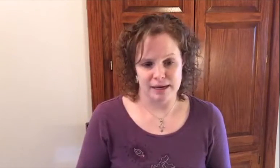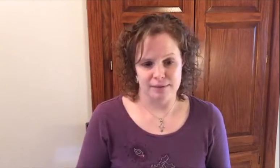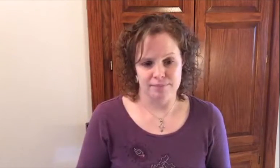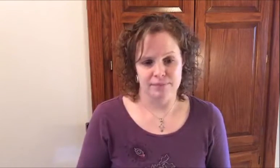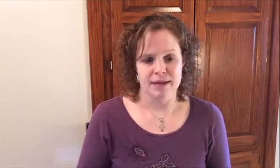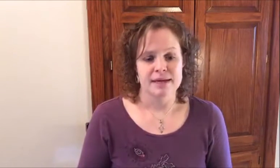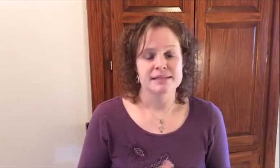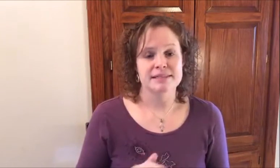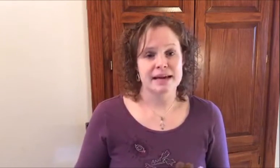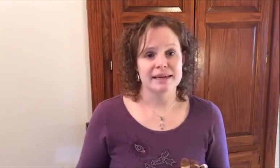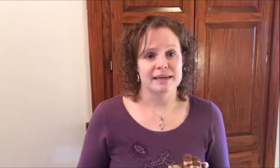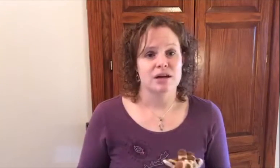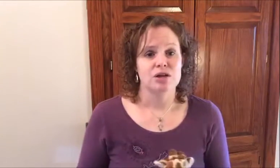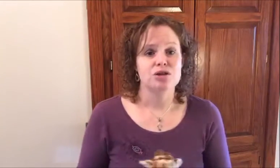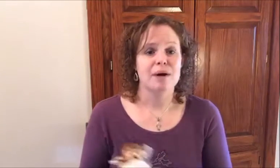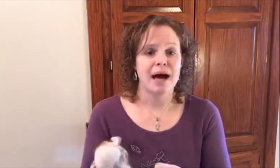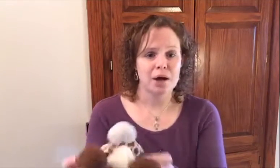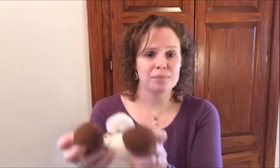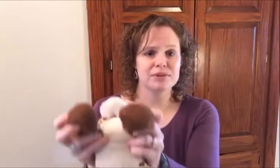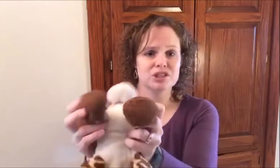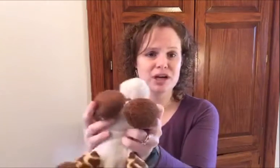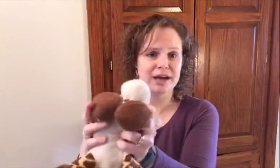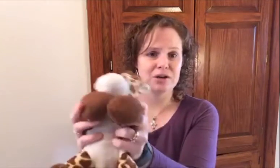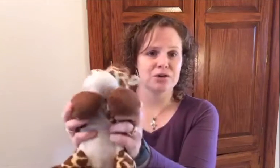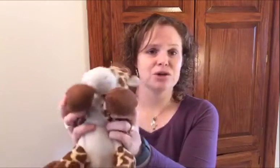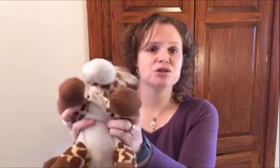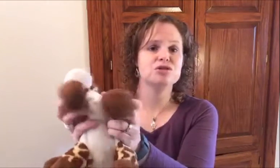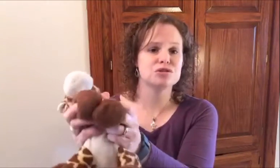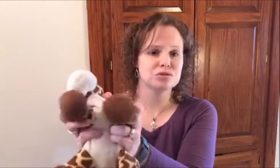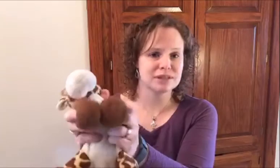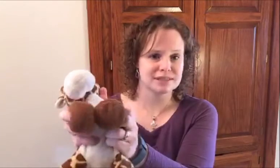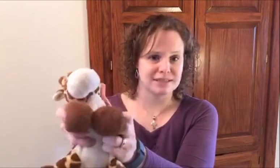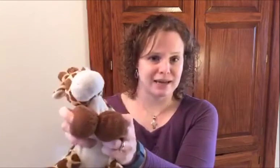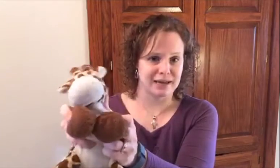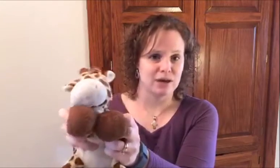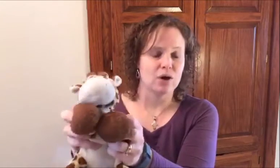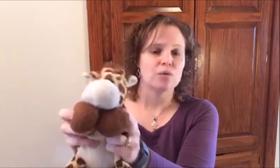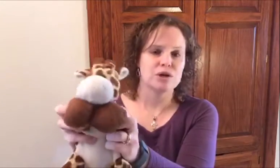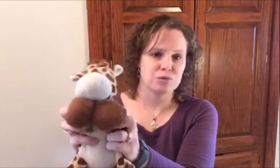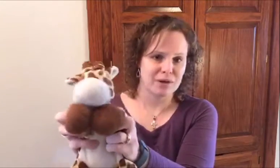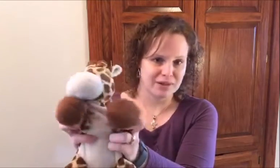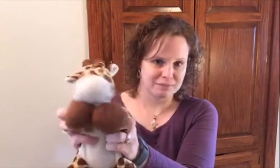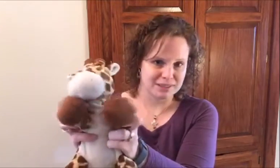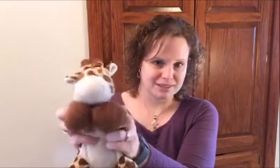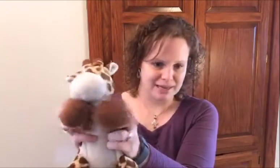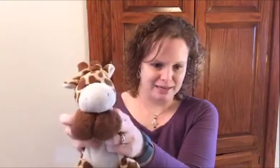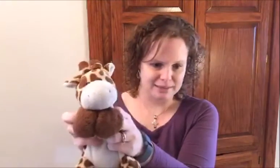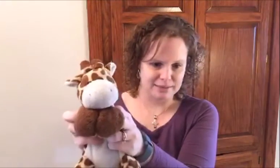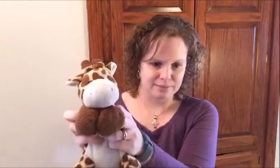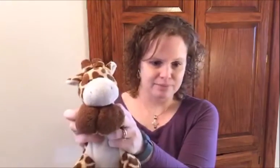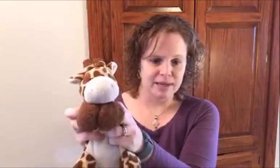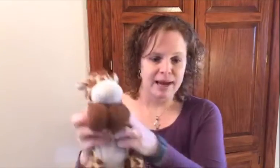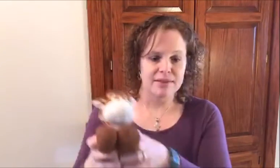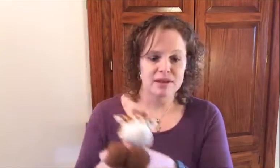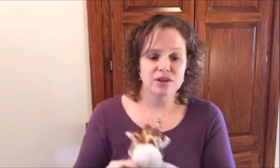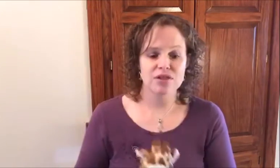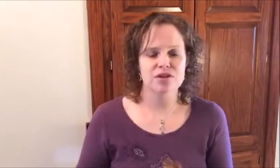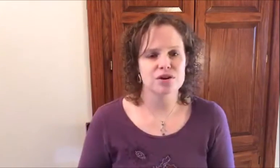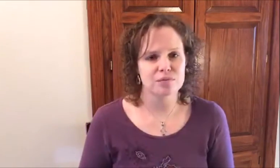sign. Second, you help the child do the sign when you want them to say it. And then the third